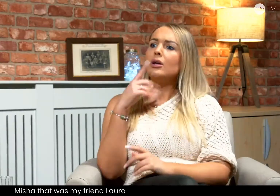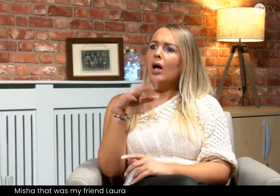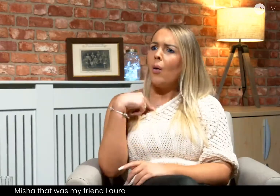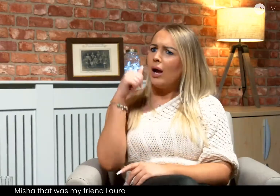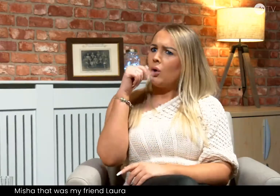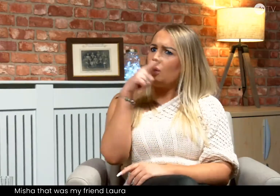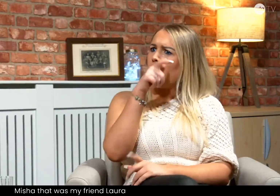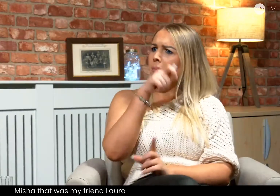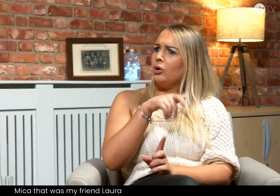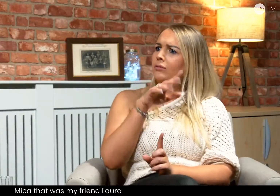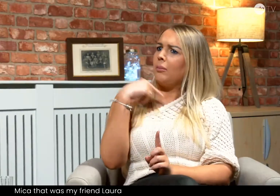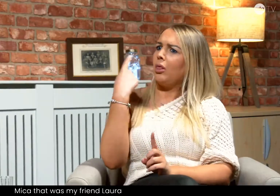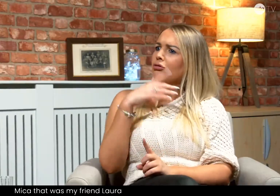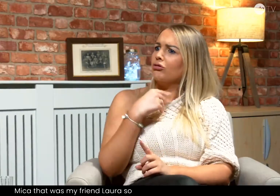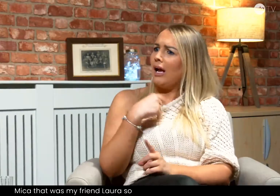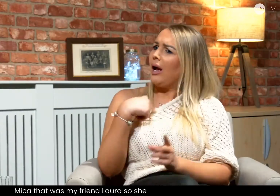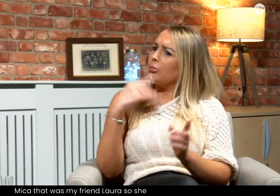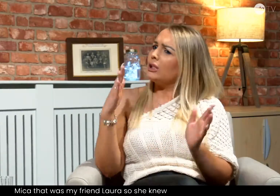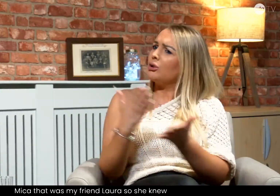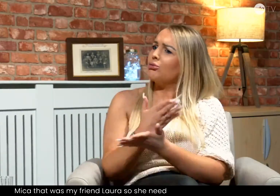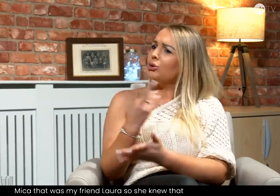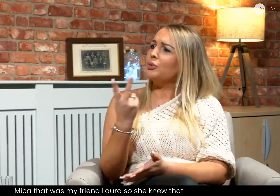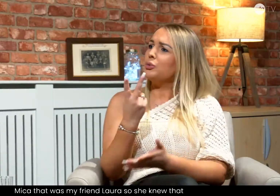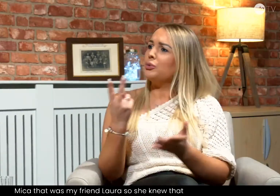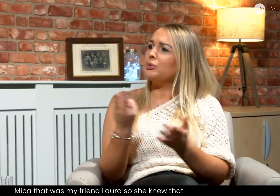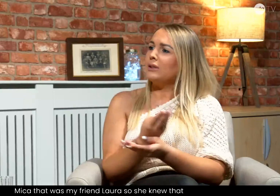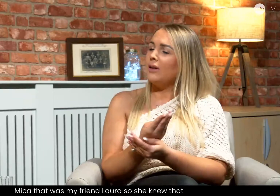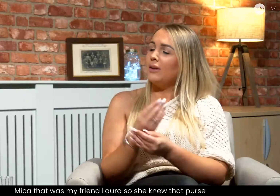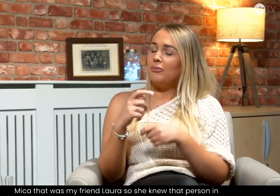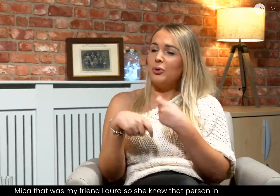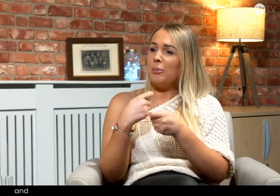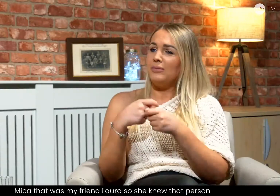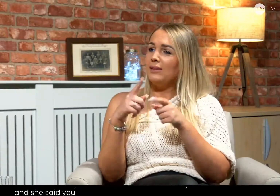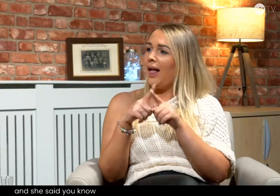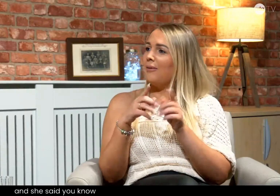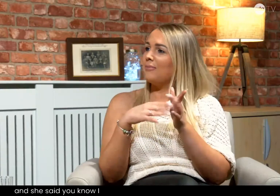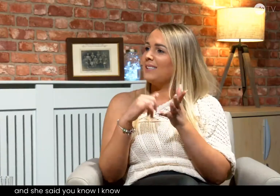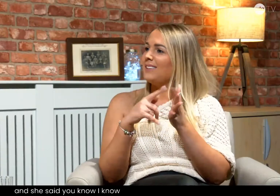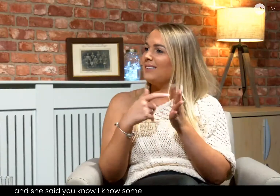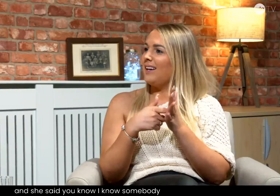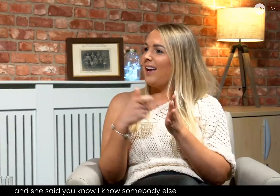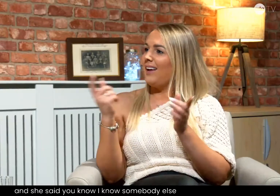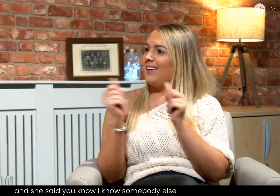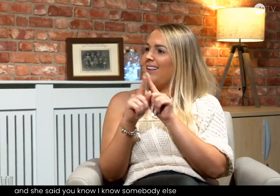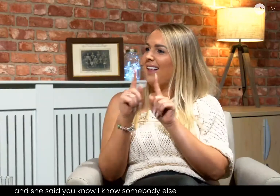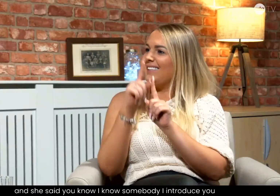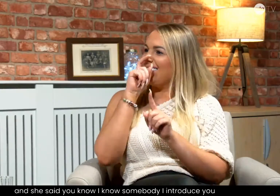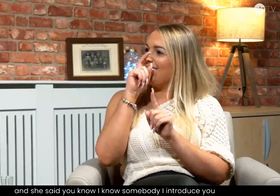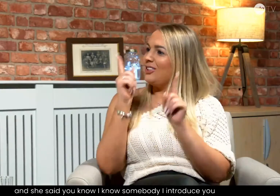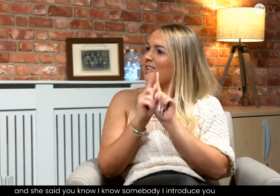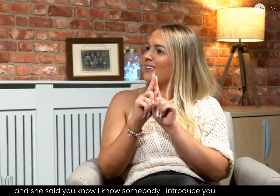So she knew that person, and she said, you know, oh, I know somebody else, I'll introduce you. And, you